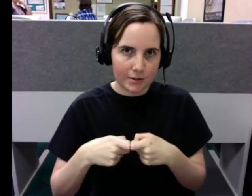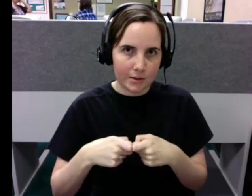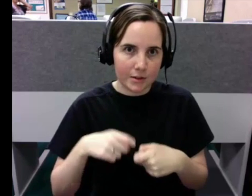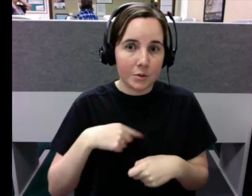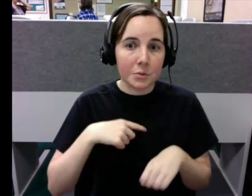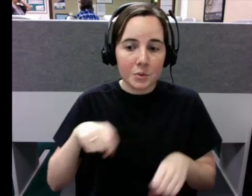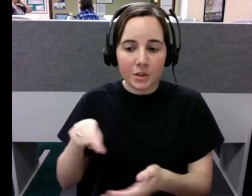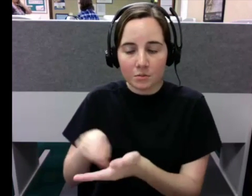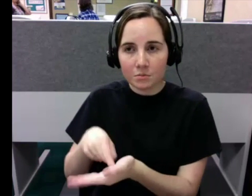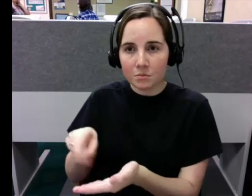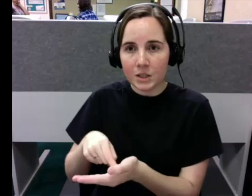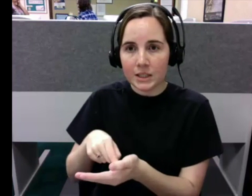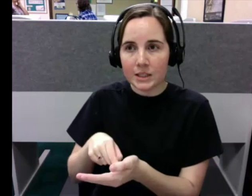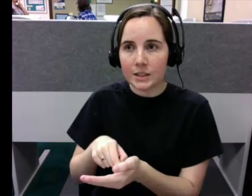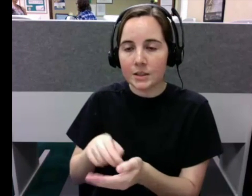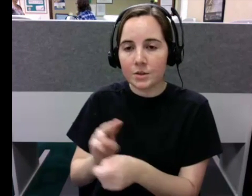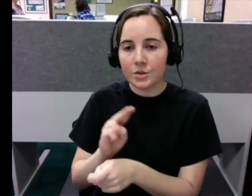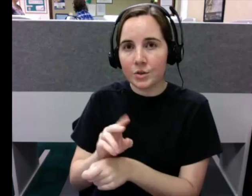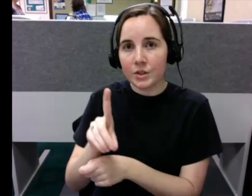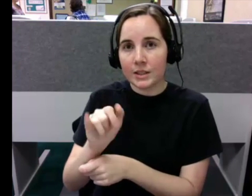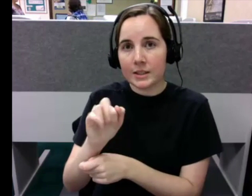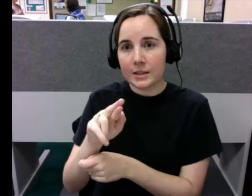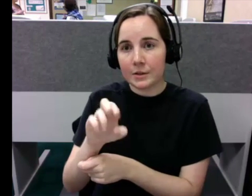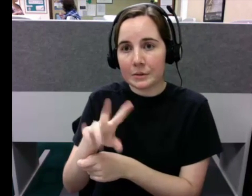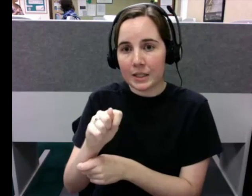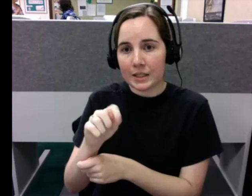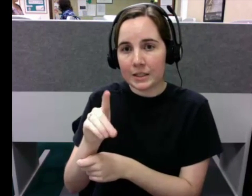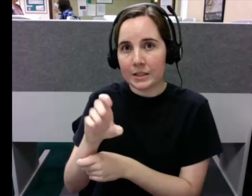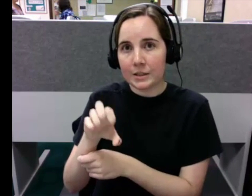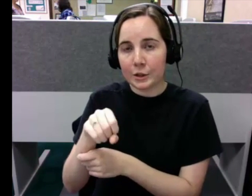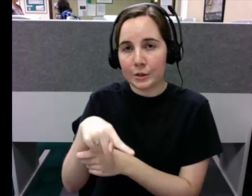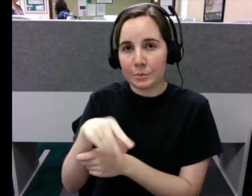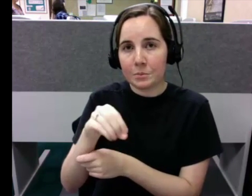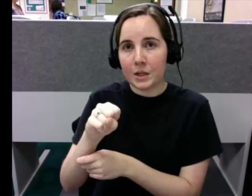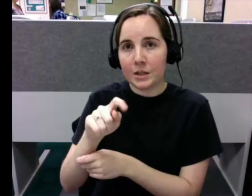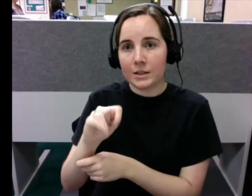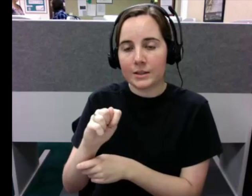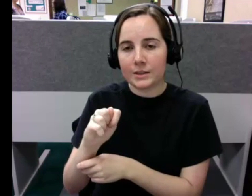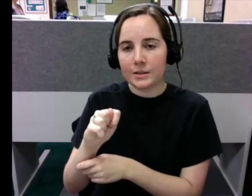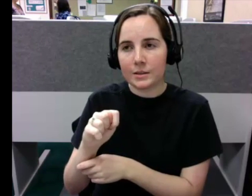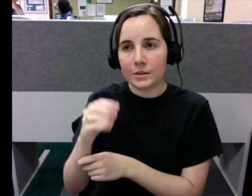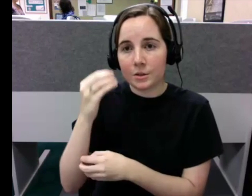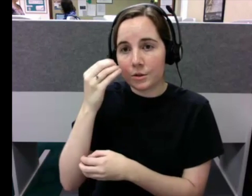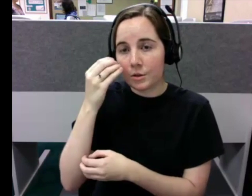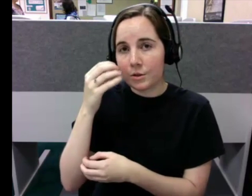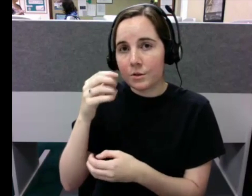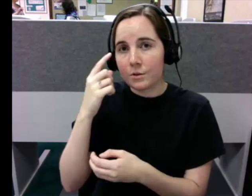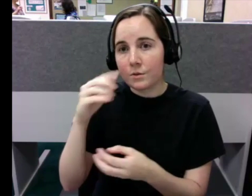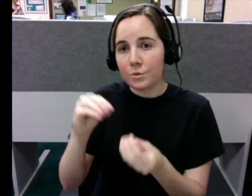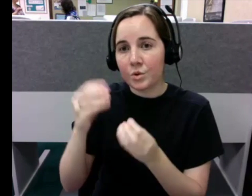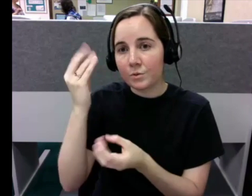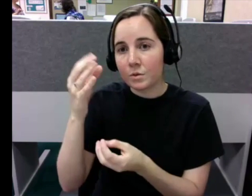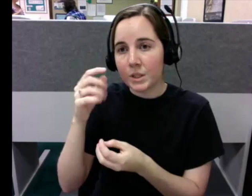the Direct Express card program, or an electronic transfer account. For more information, visit